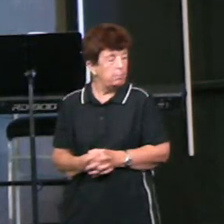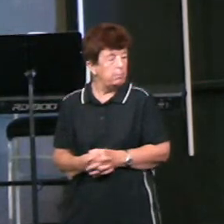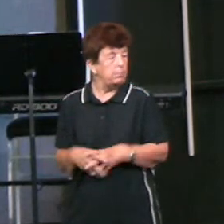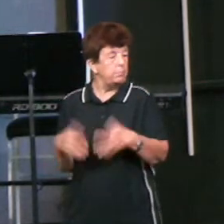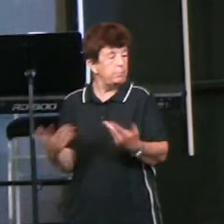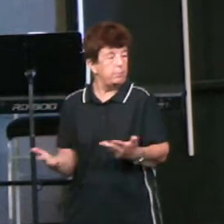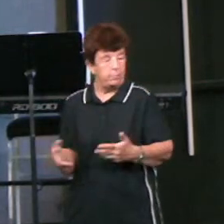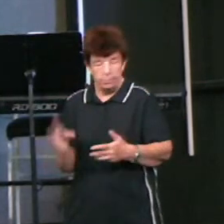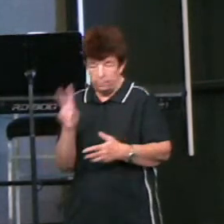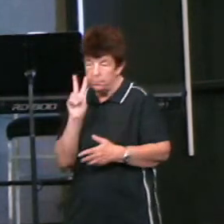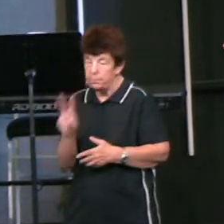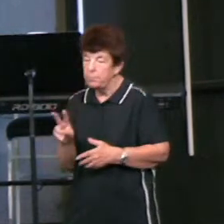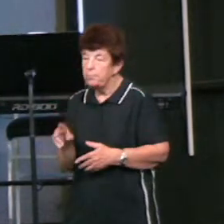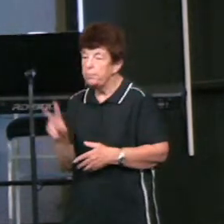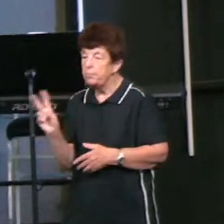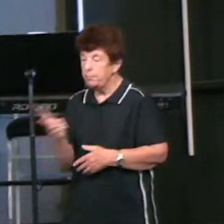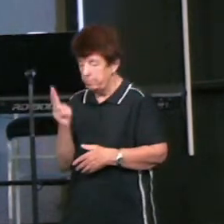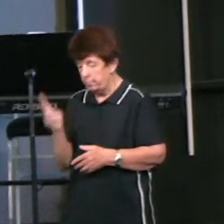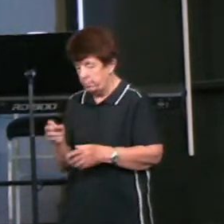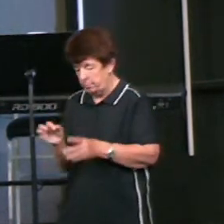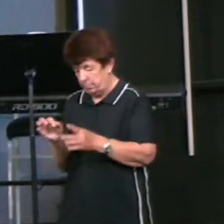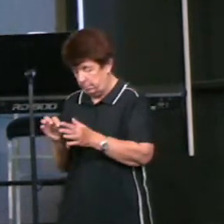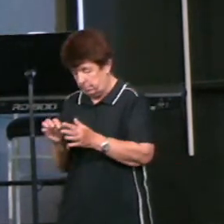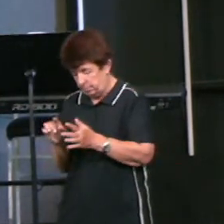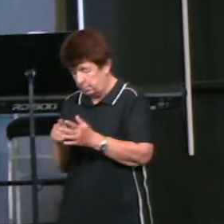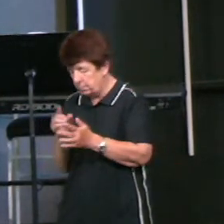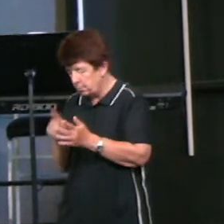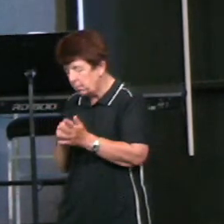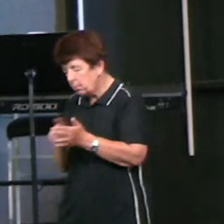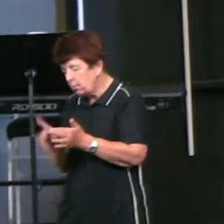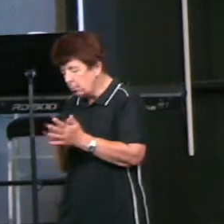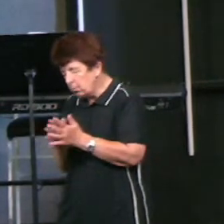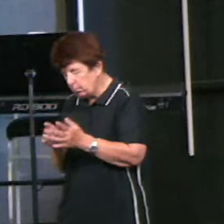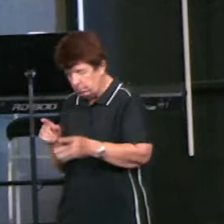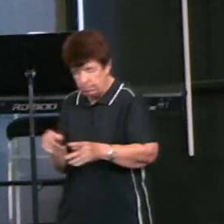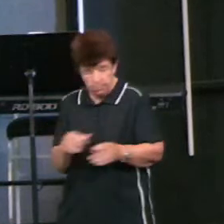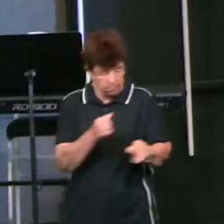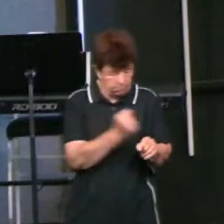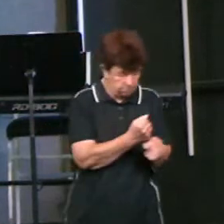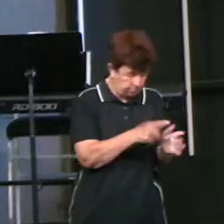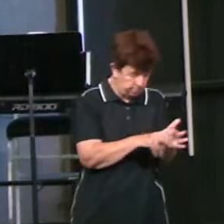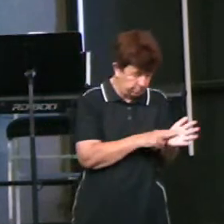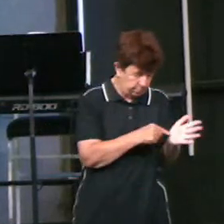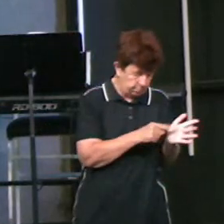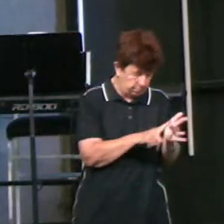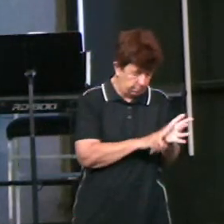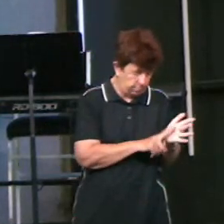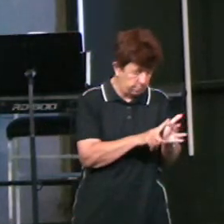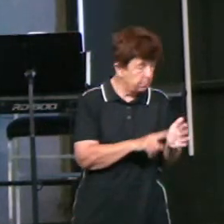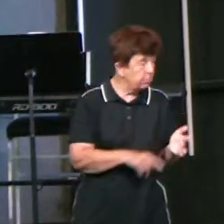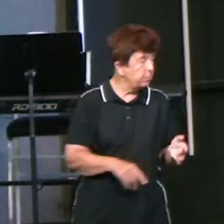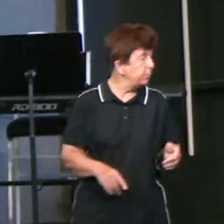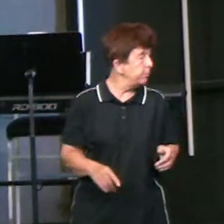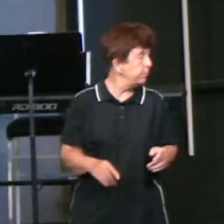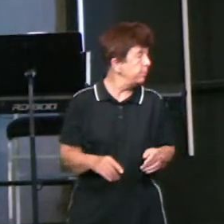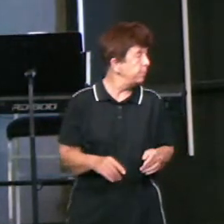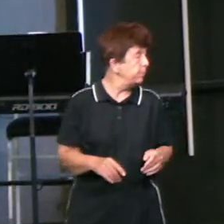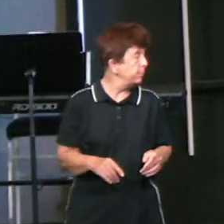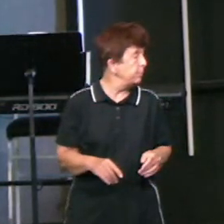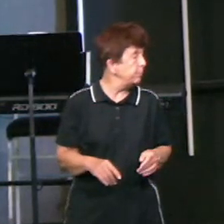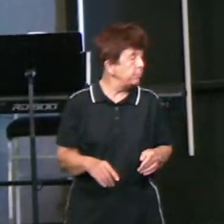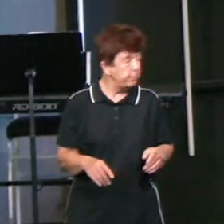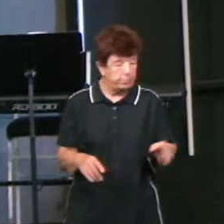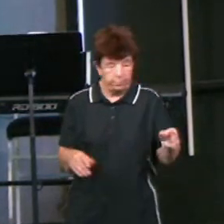And so we see that both Jew and Gentile, God is at work. And I just want you to take that parallel, which I pulled forward